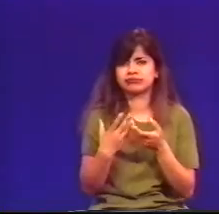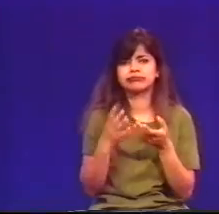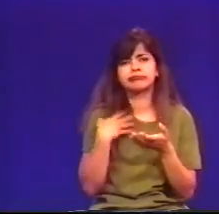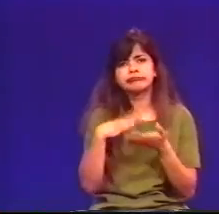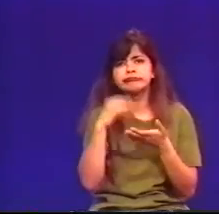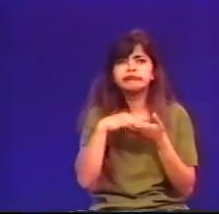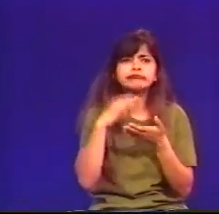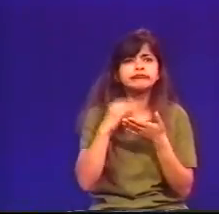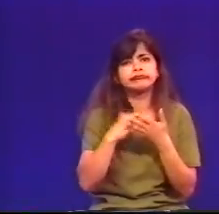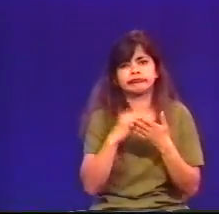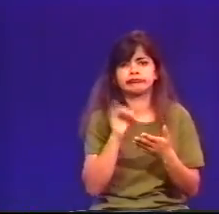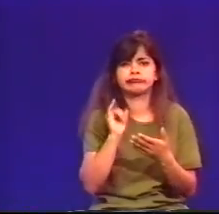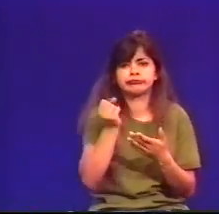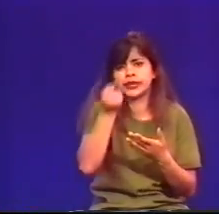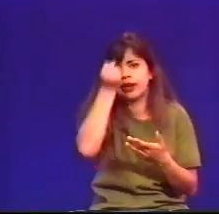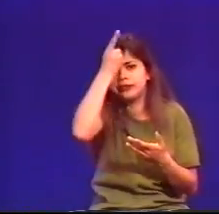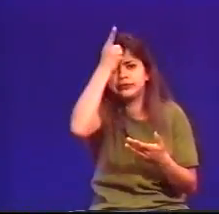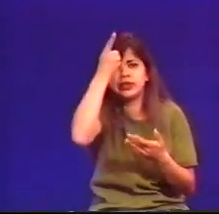with other deaf people as well as with interpreters.